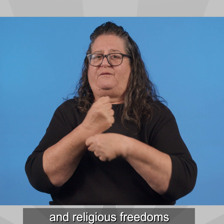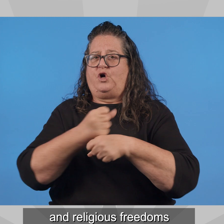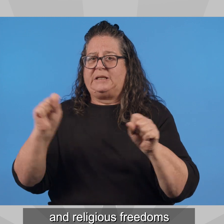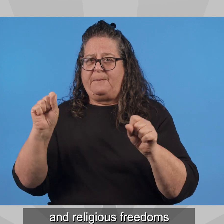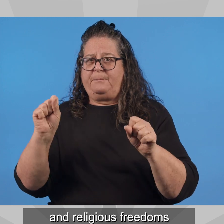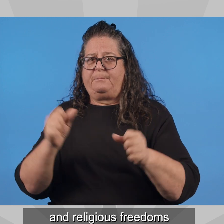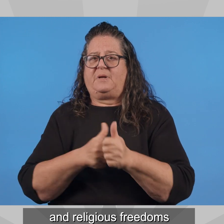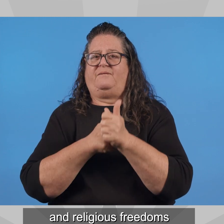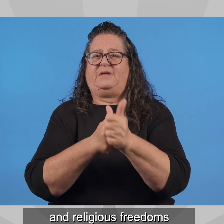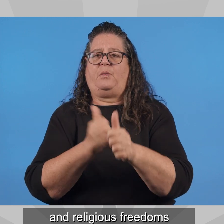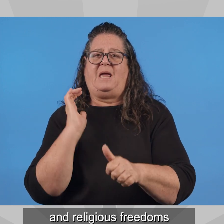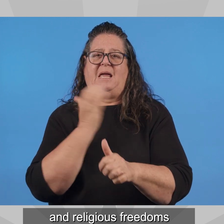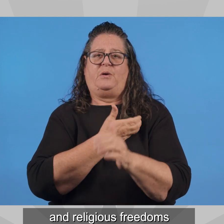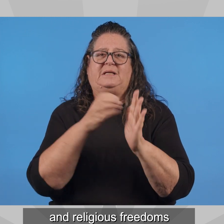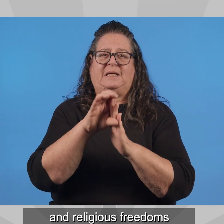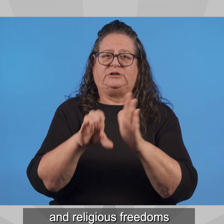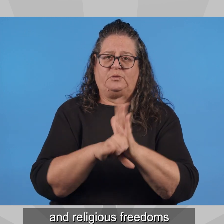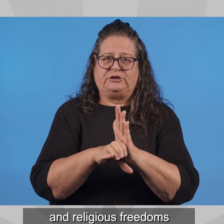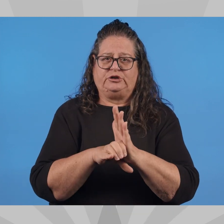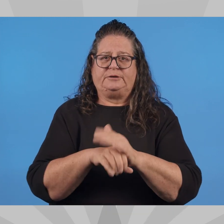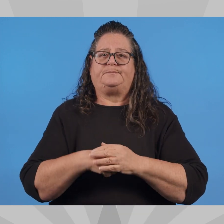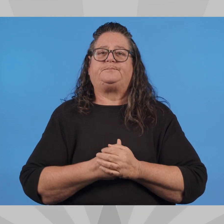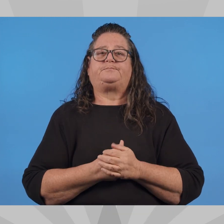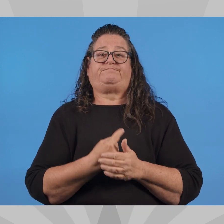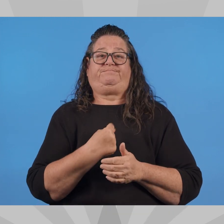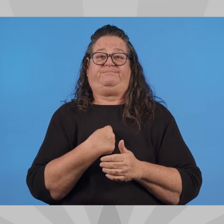religious freedoms guaranteed by our Constitution.